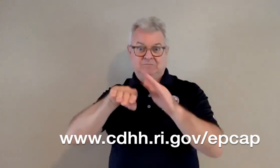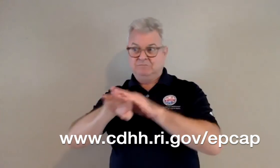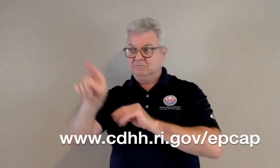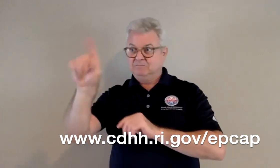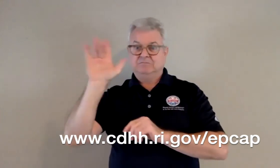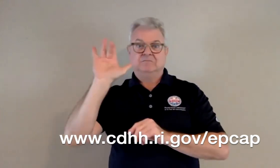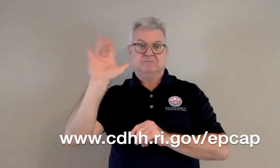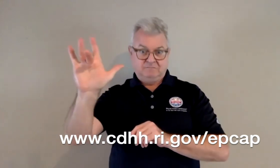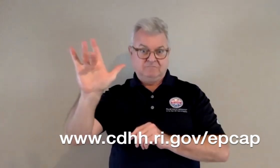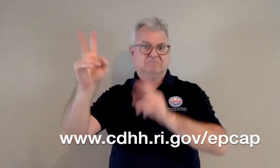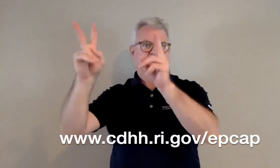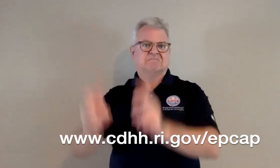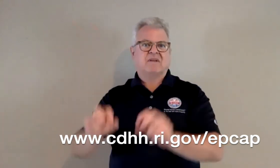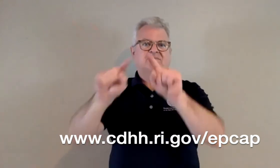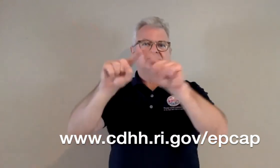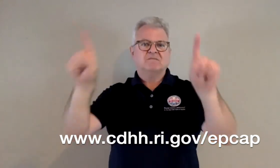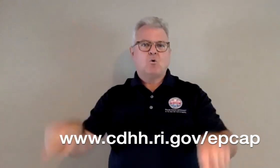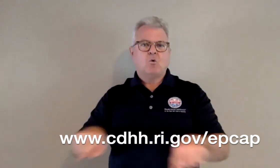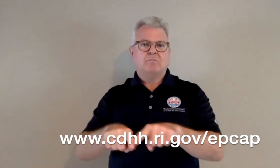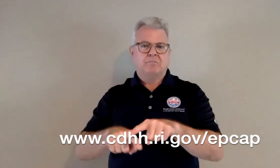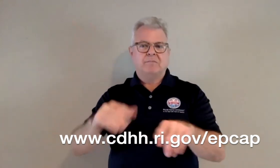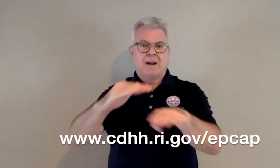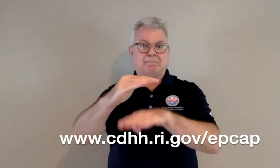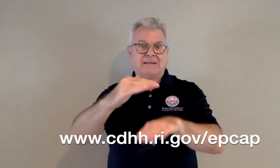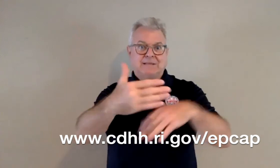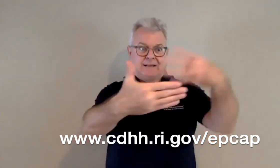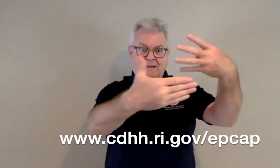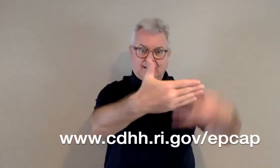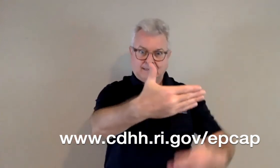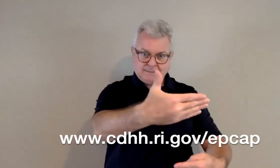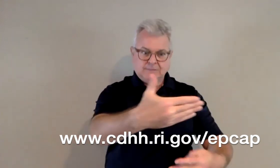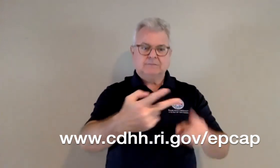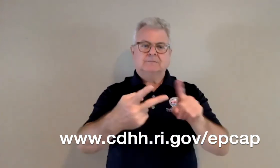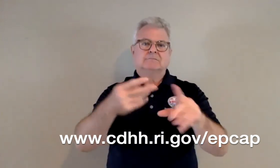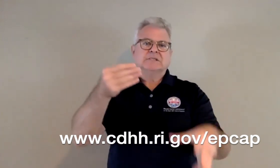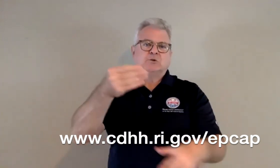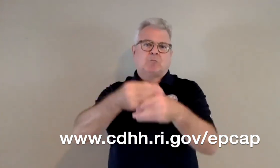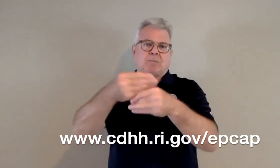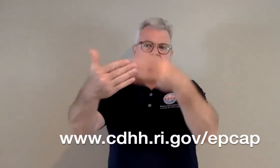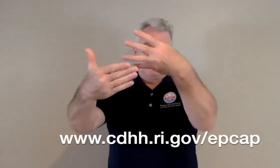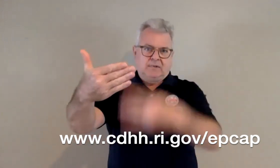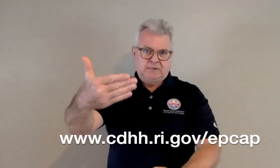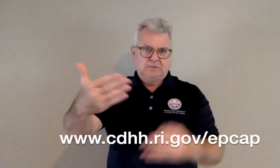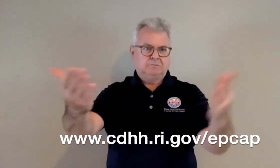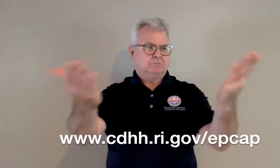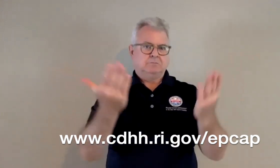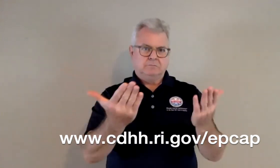Hard of Hearing, the emergency preparedness, and download a form with your basic kit needs as well